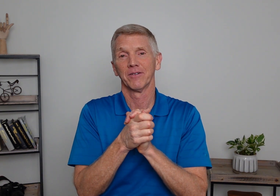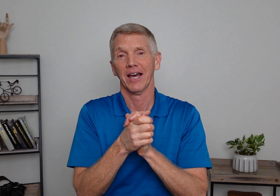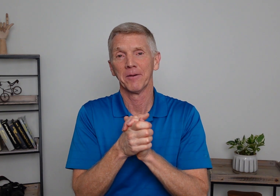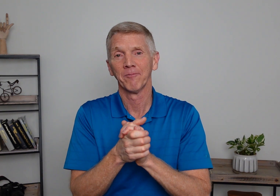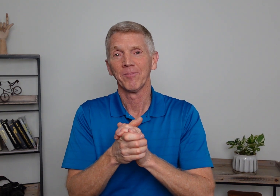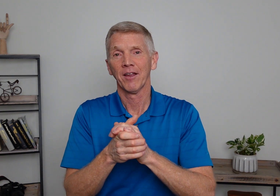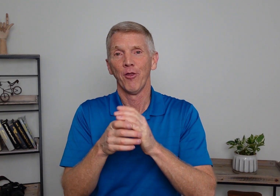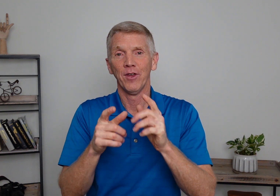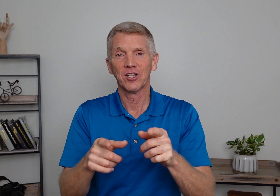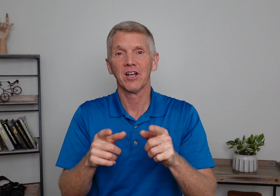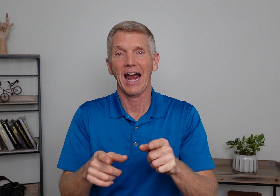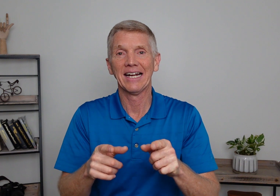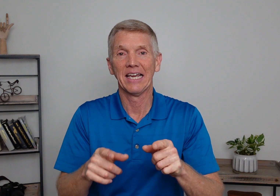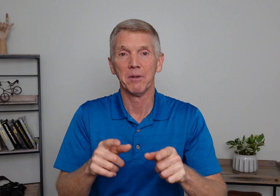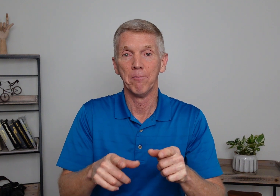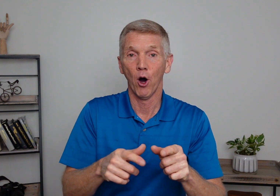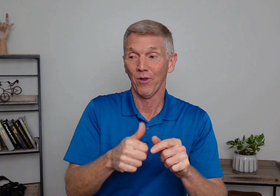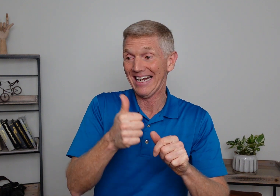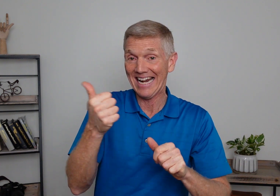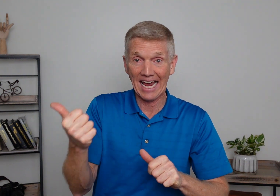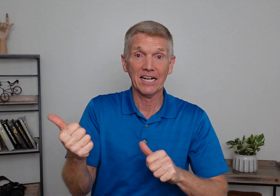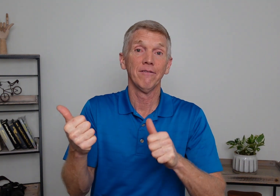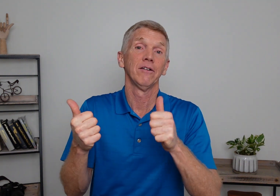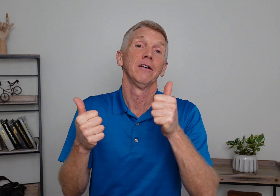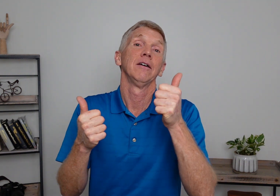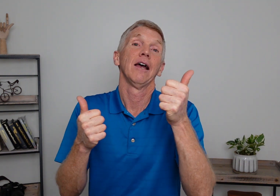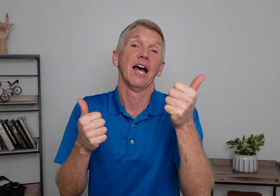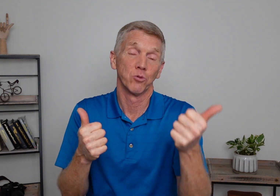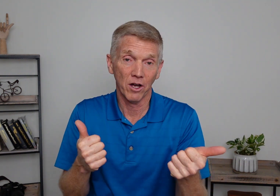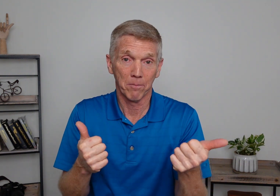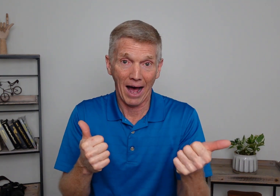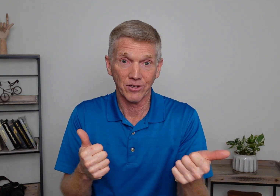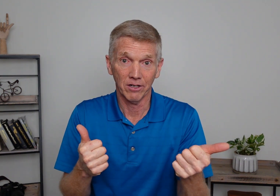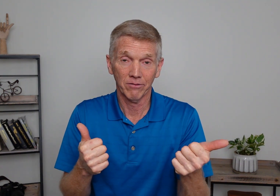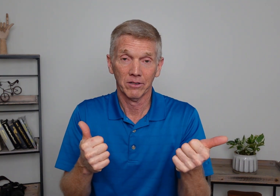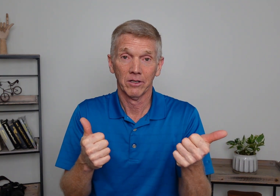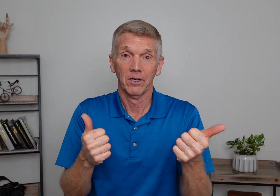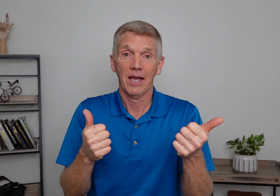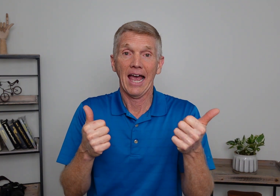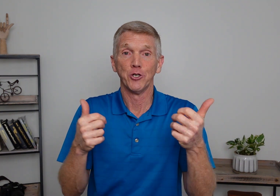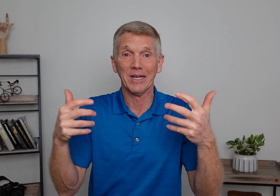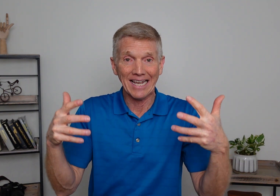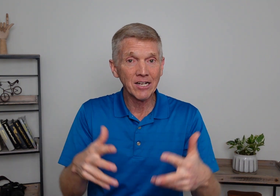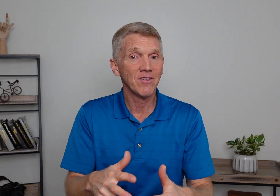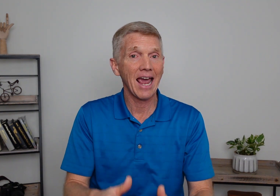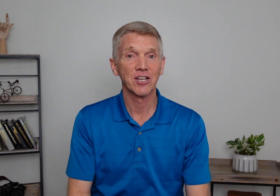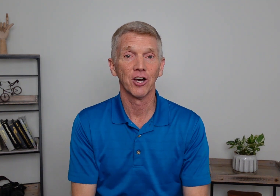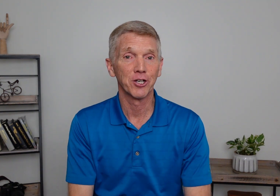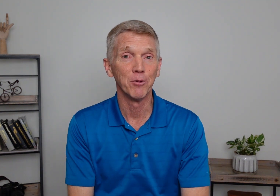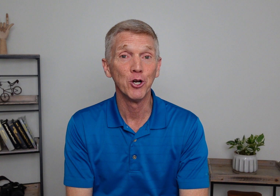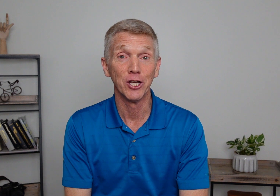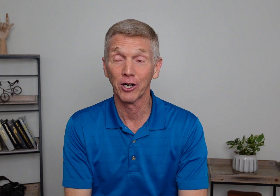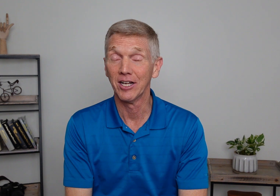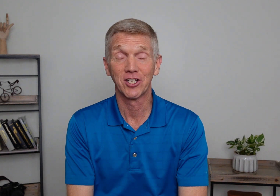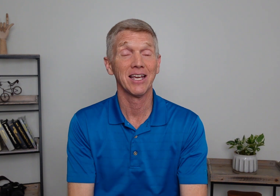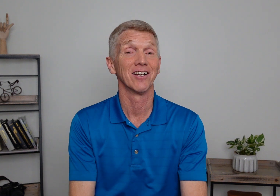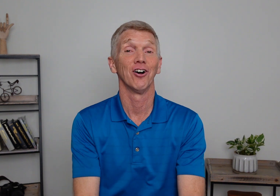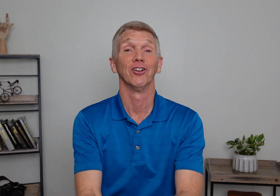Okay, this sign can be both a negative as well as a positive. As you get into the ASL community, you're going to see it a